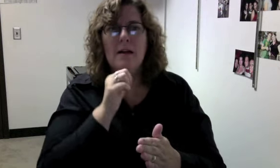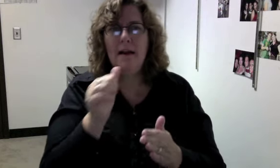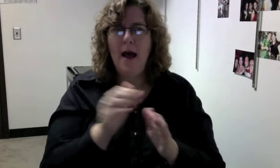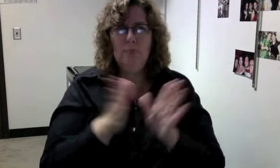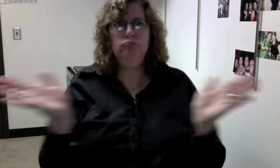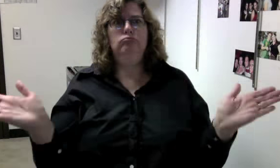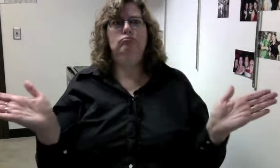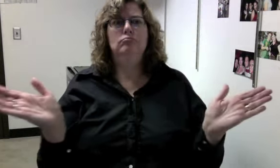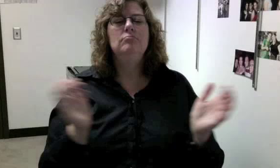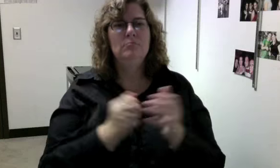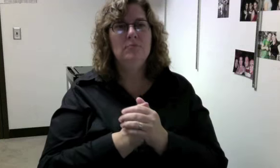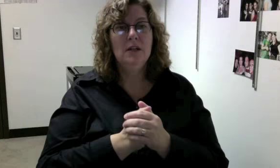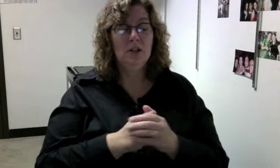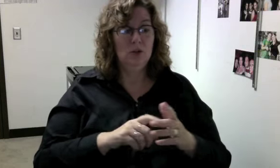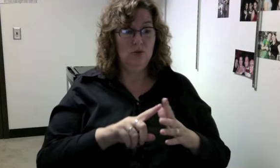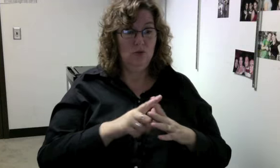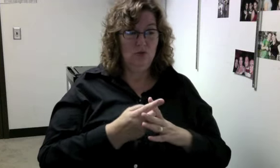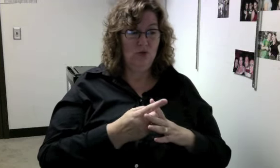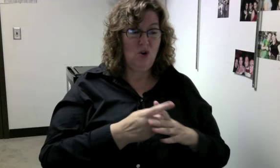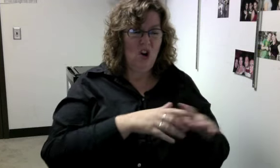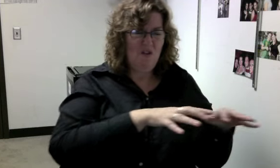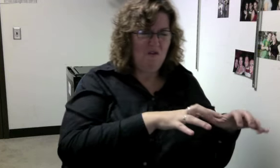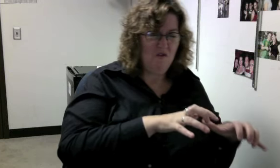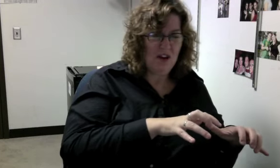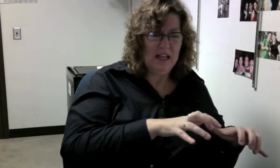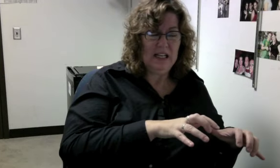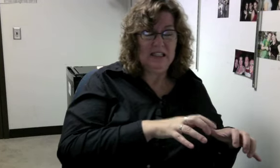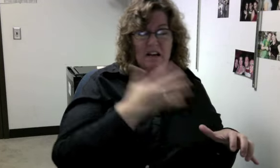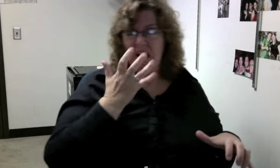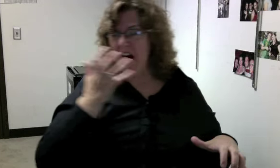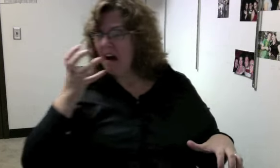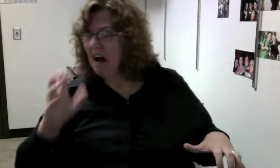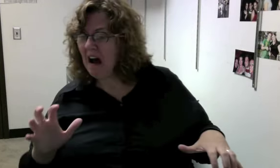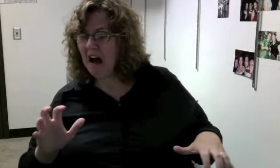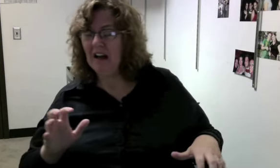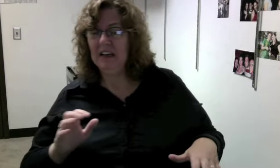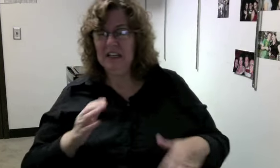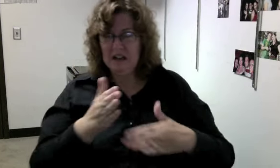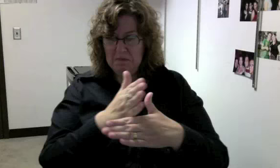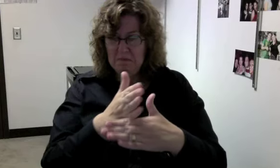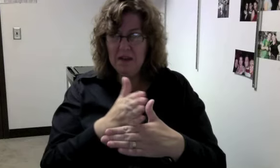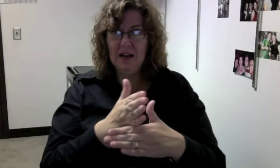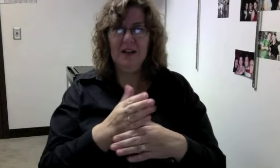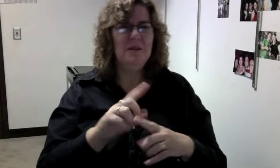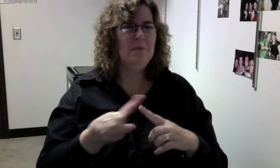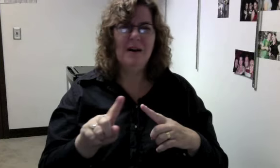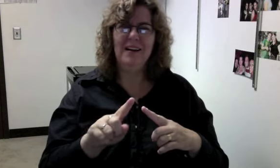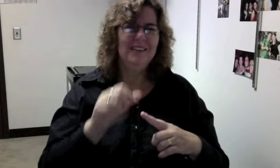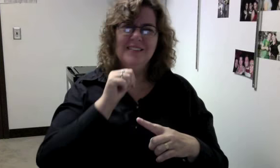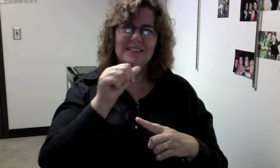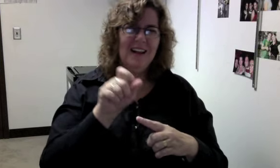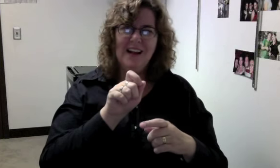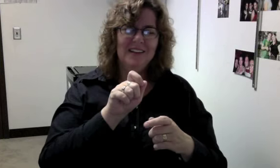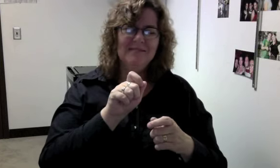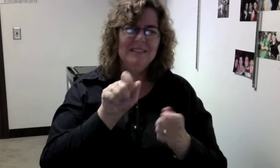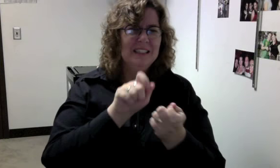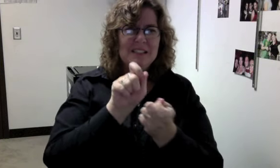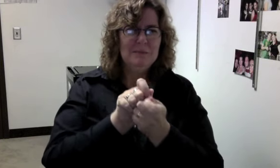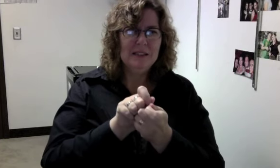middle, there's such a large gap that you really don't know the real specific optimum temperature would be. So if